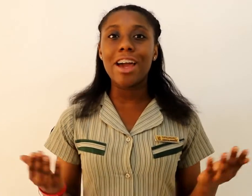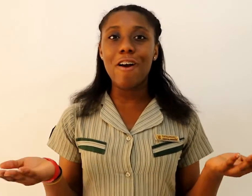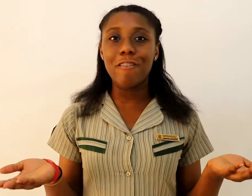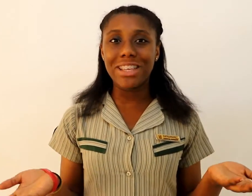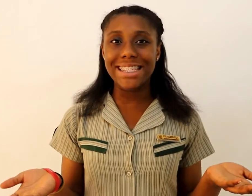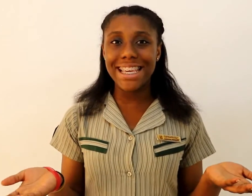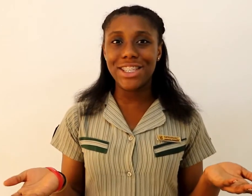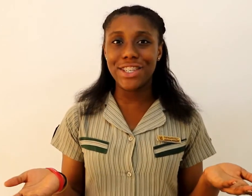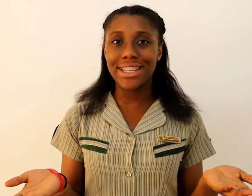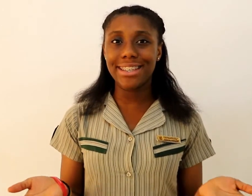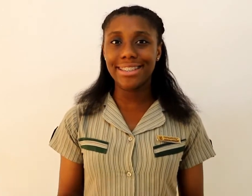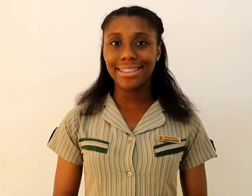a conversation.